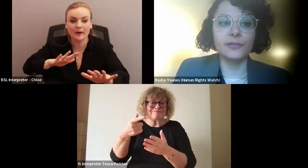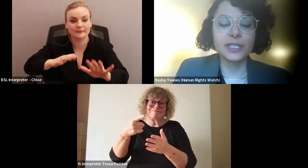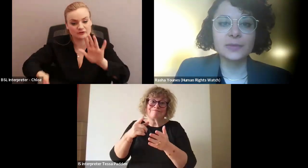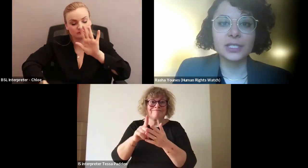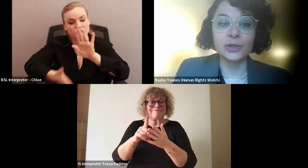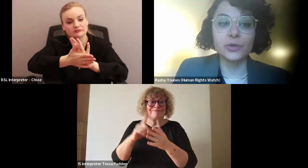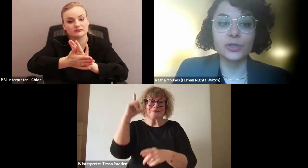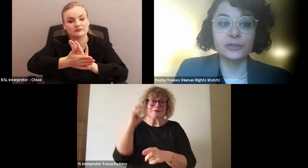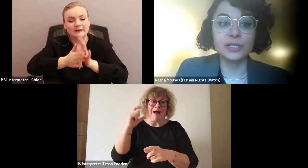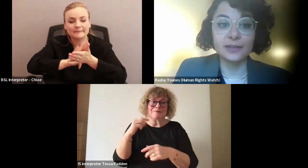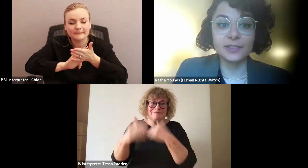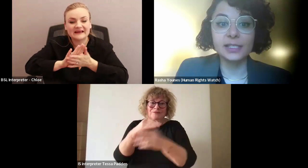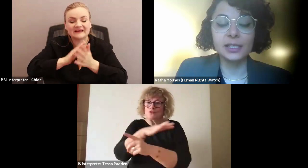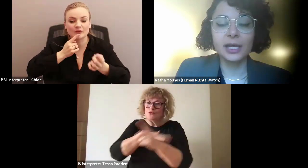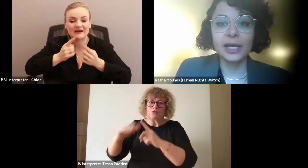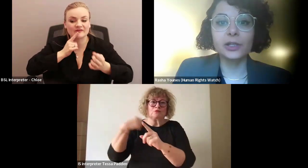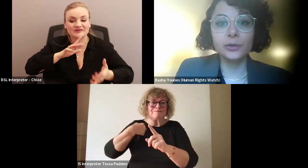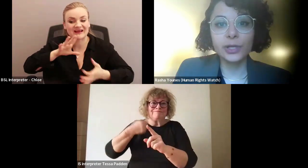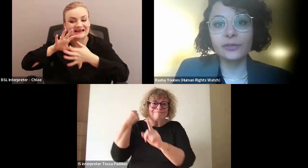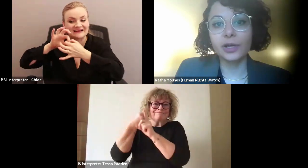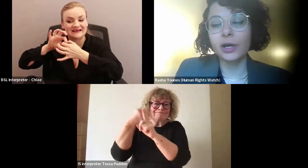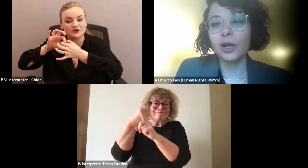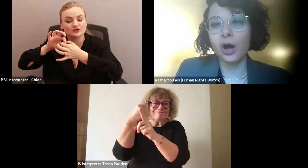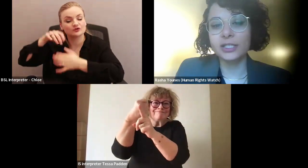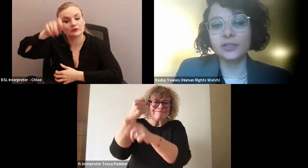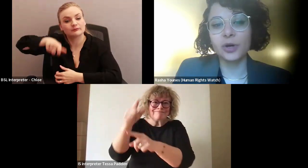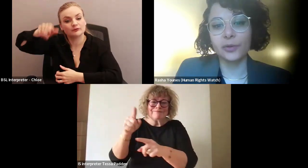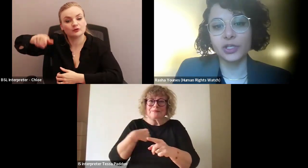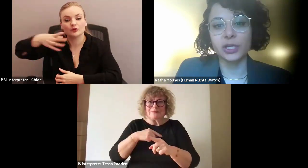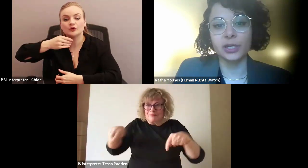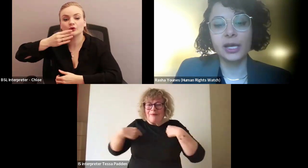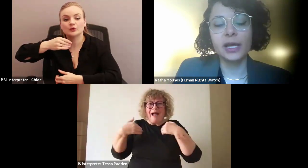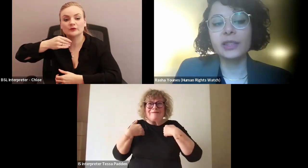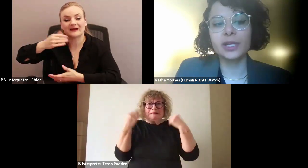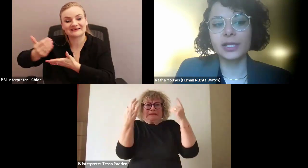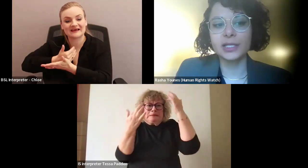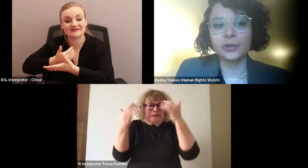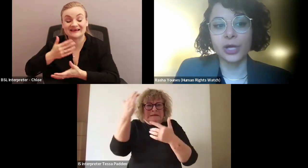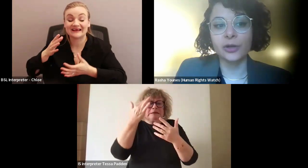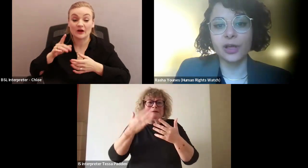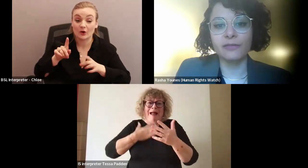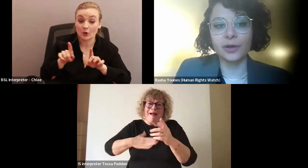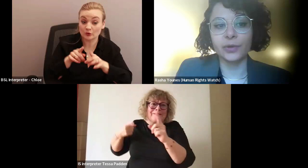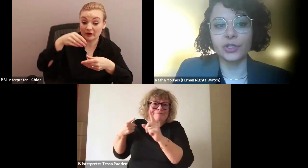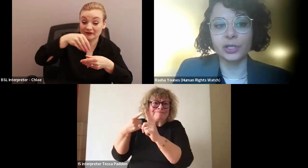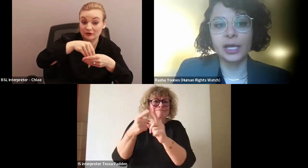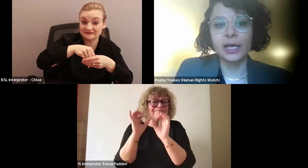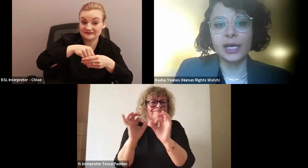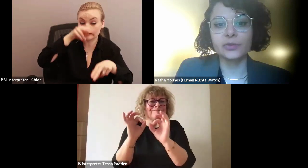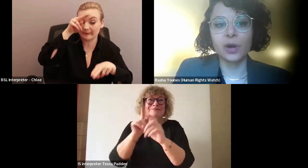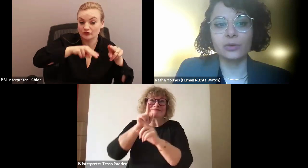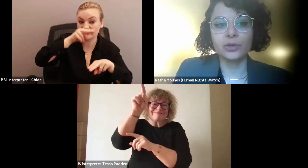data on investment in user safety, including regarding content moderation in the Middle East and North Africa